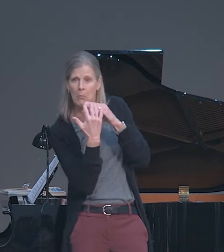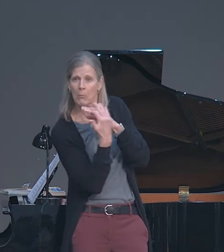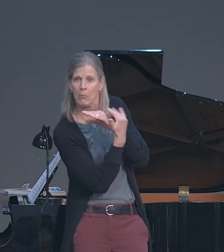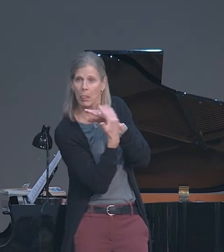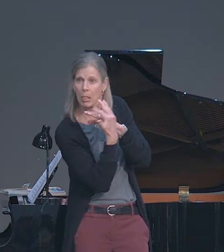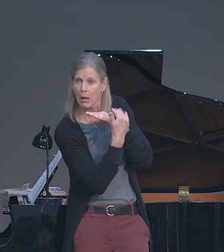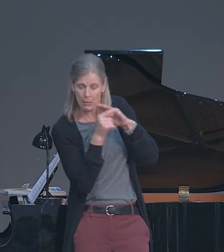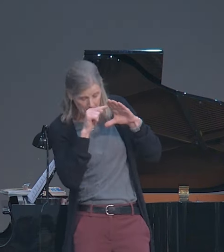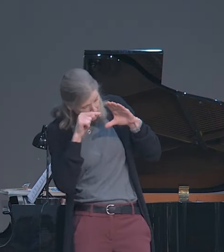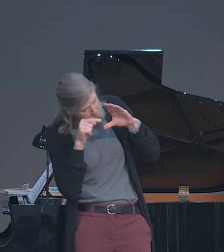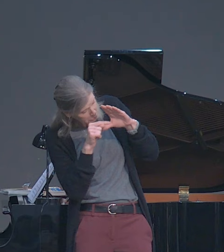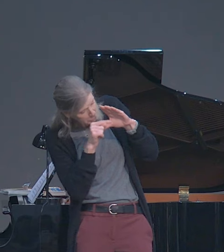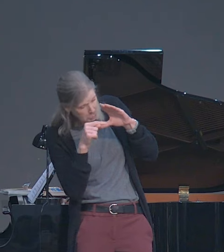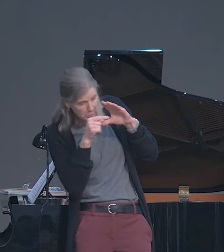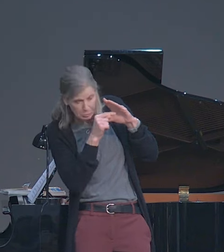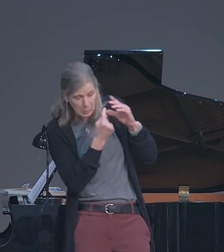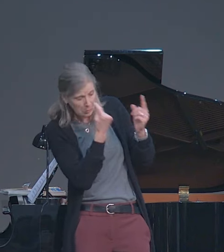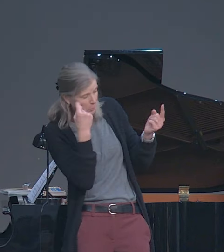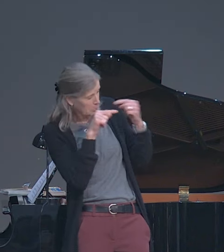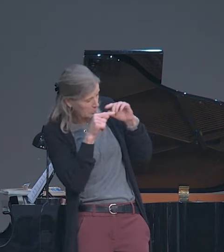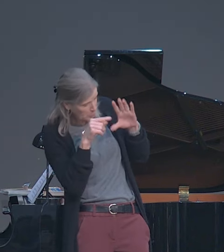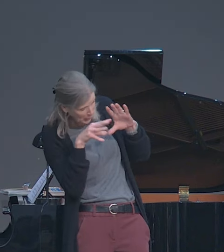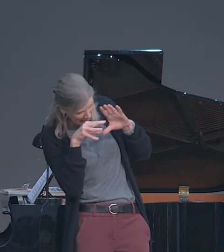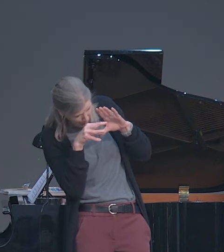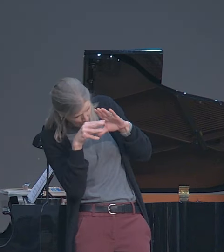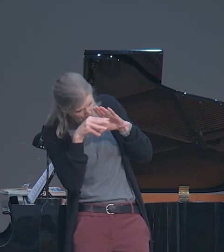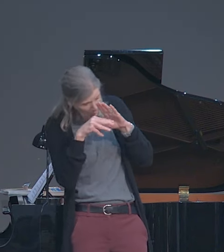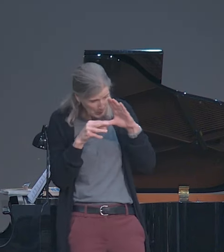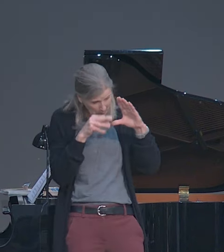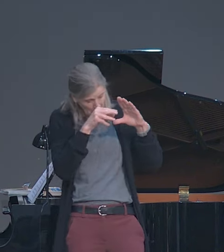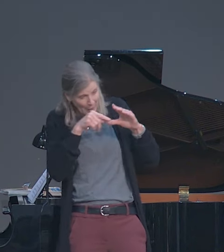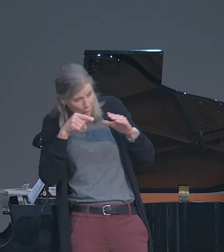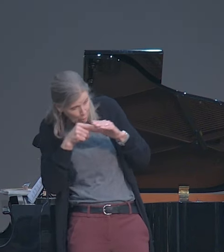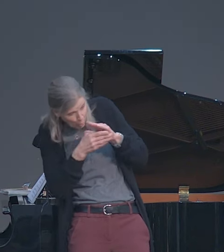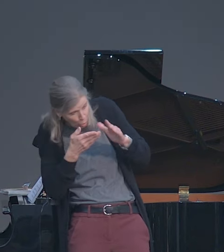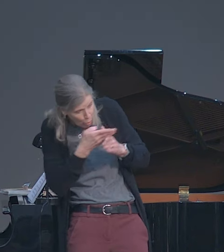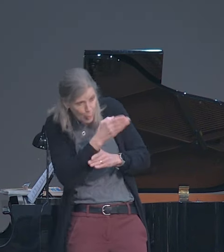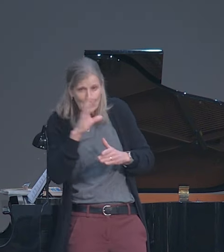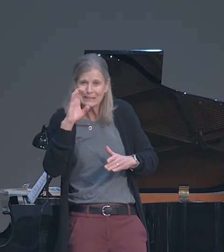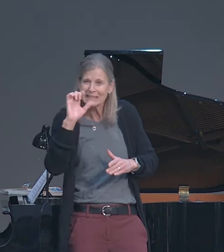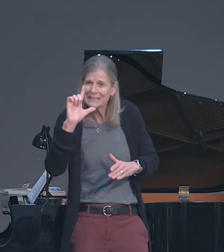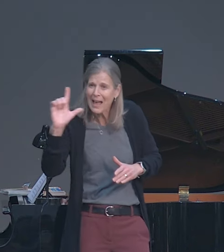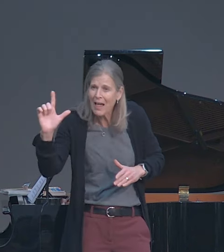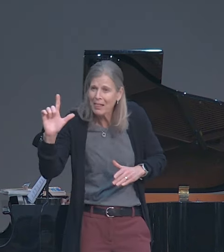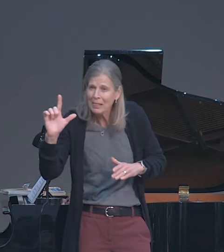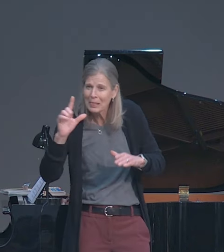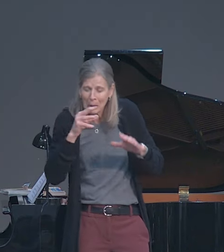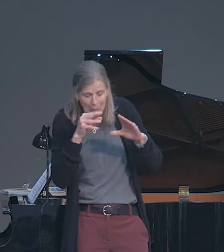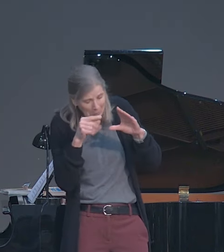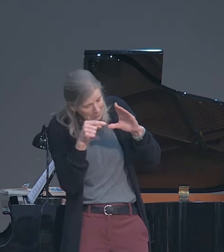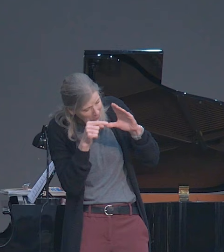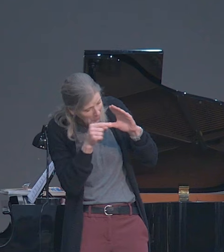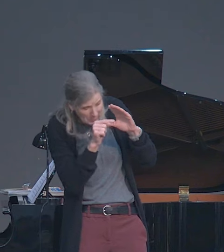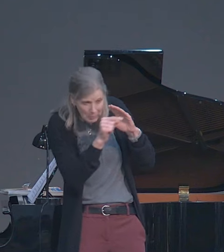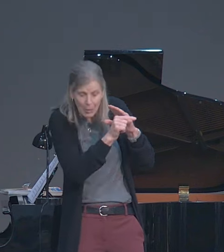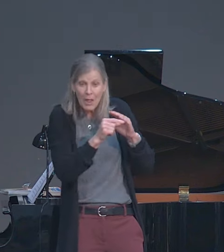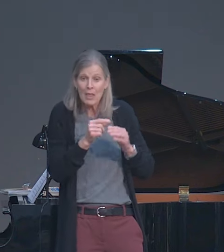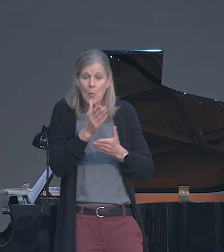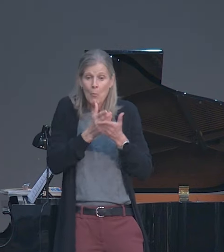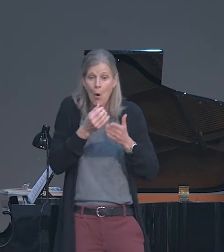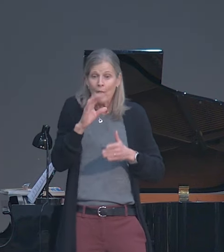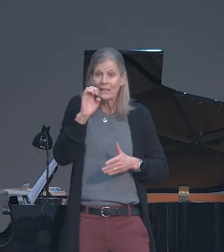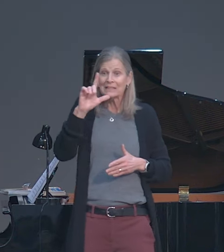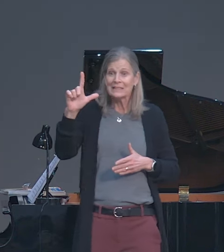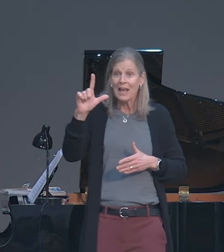into his bloodstream, and then into a cell, and then the components of